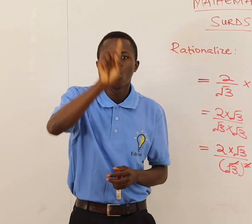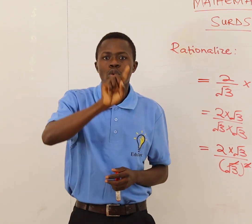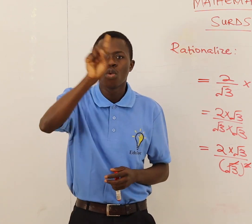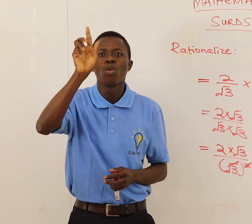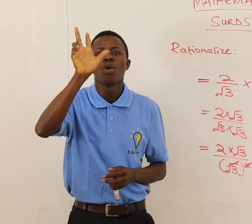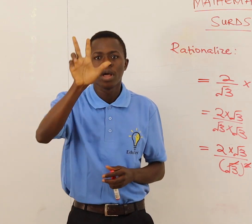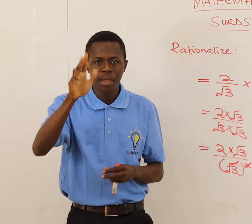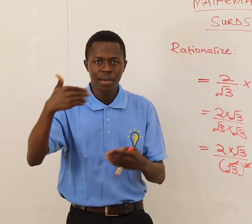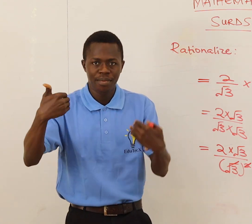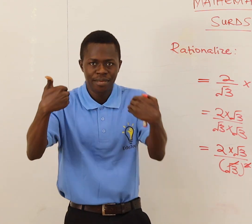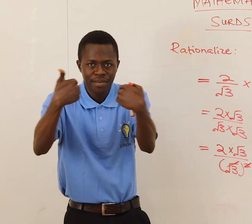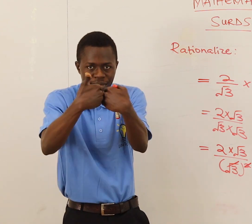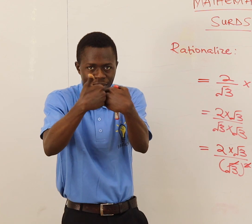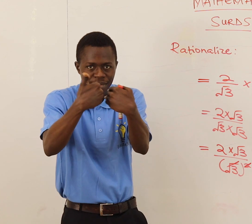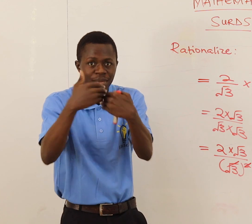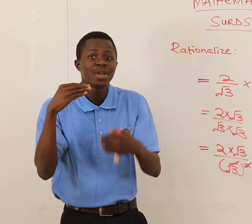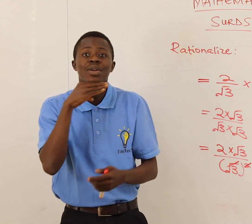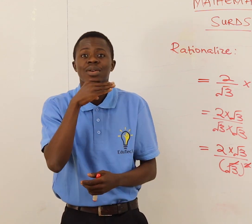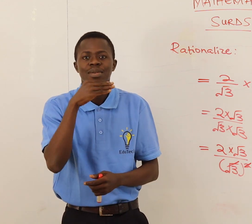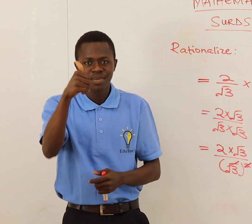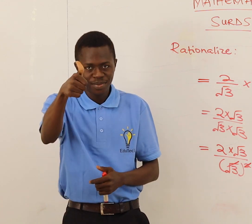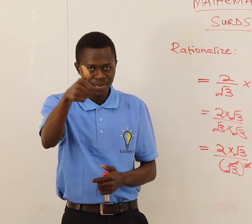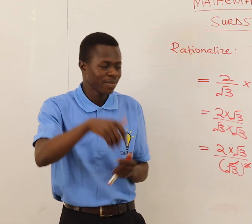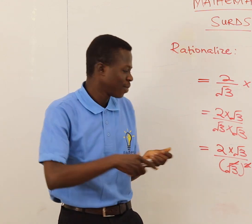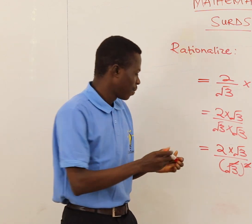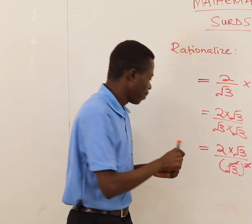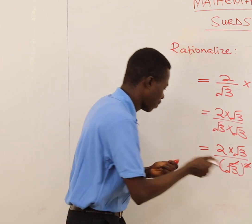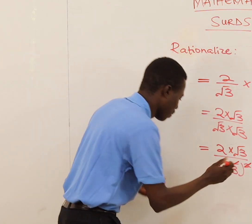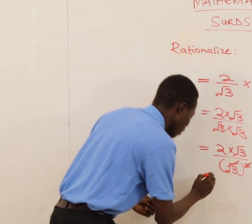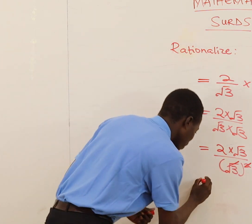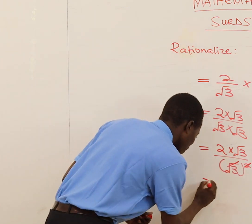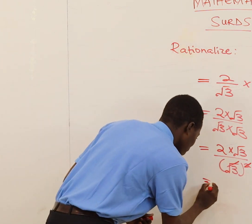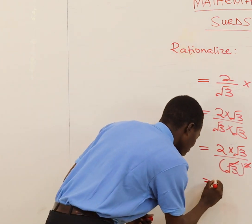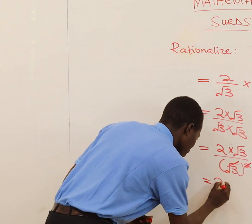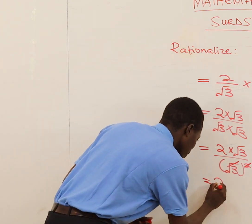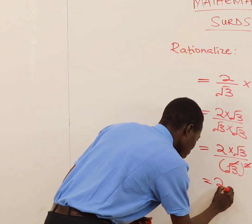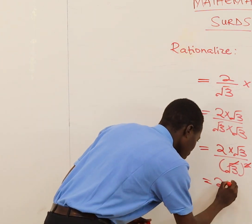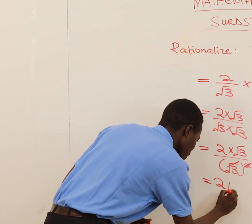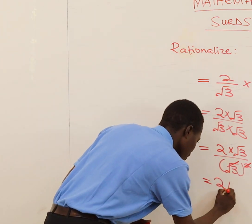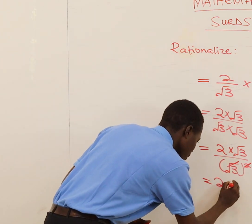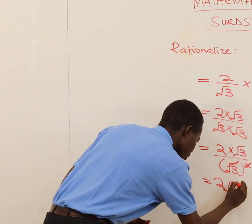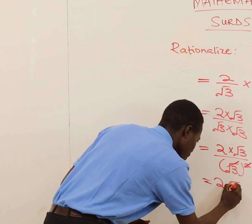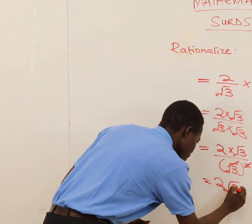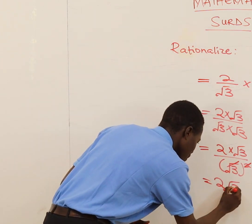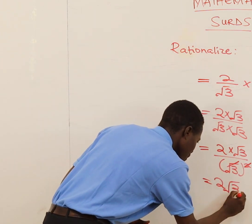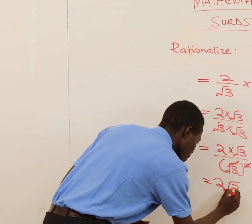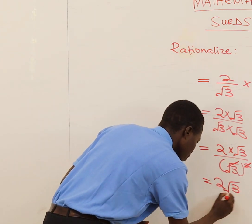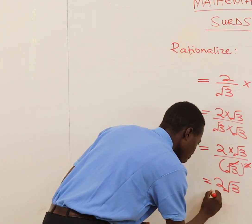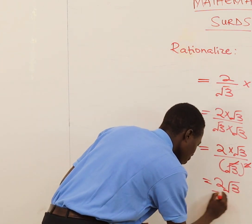simplification. 2 multiplies square root of 3 and it becomes, yes,